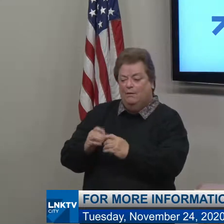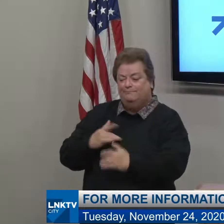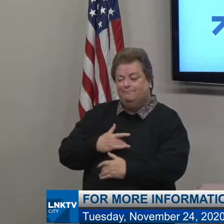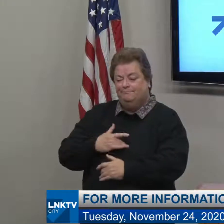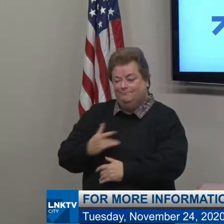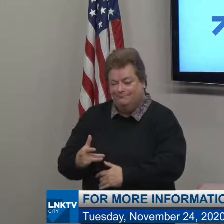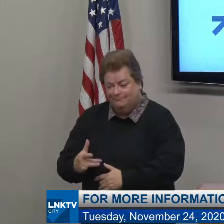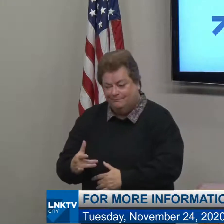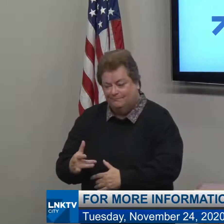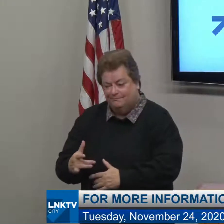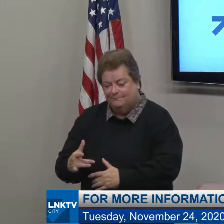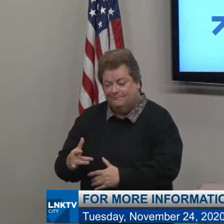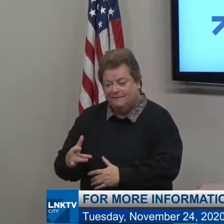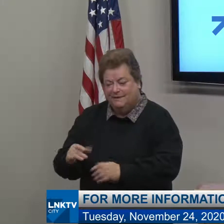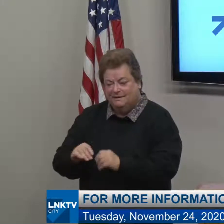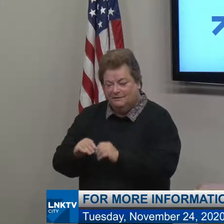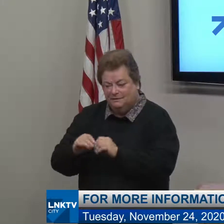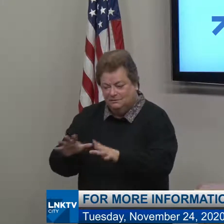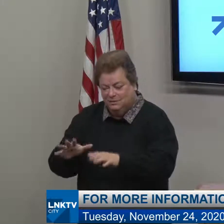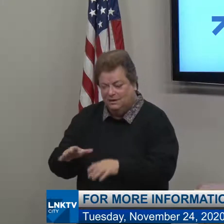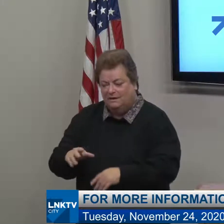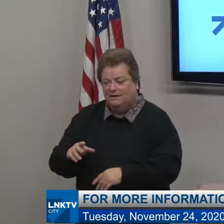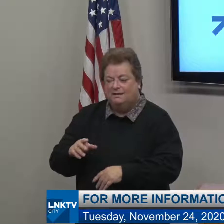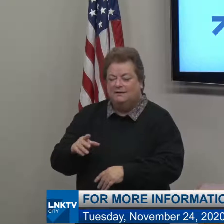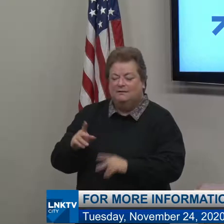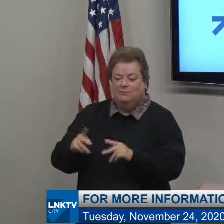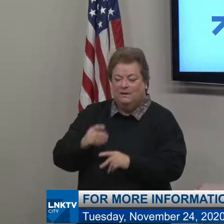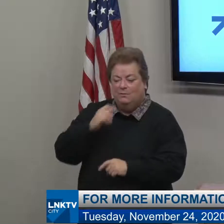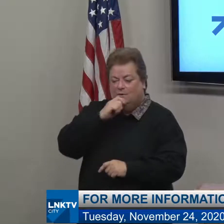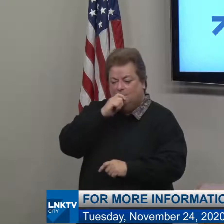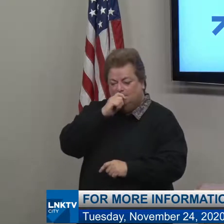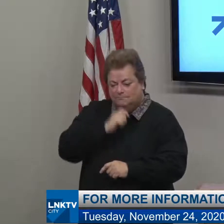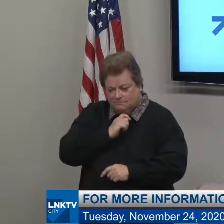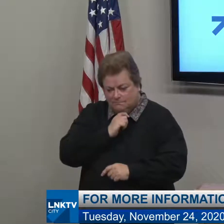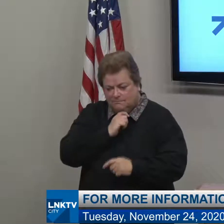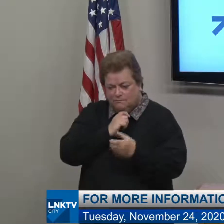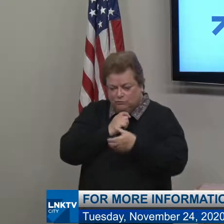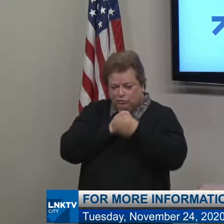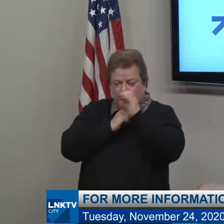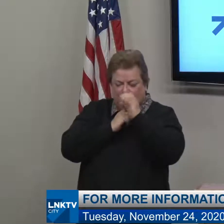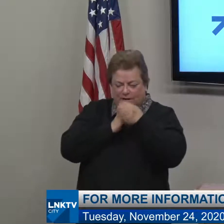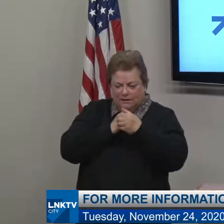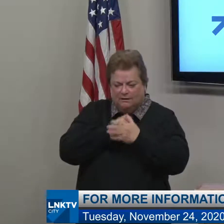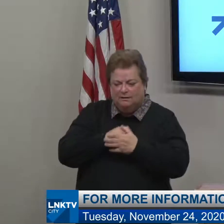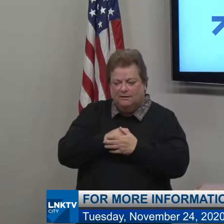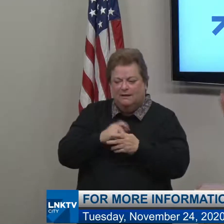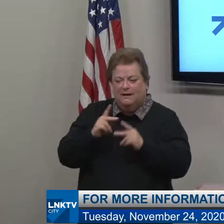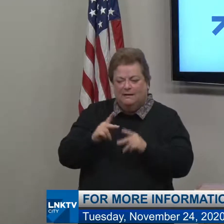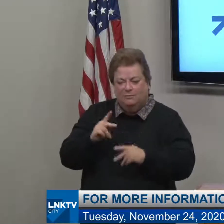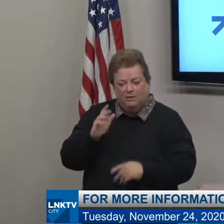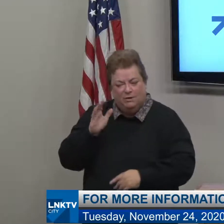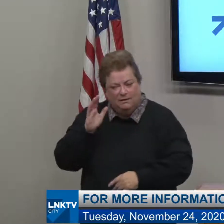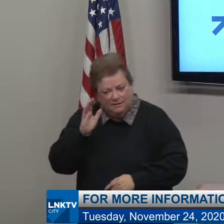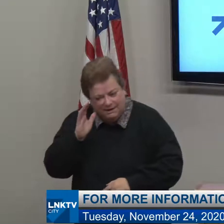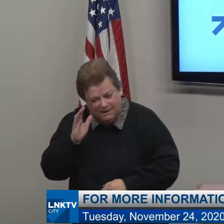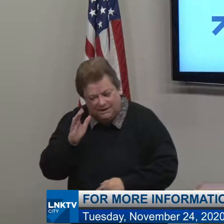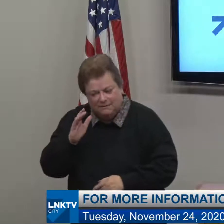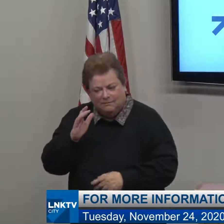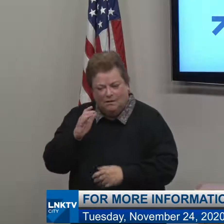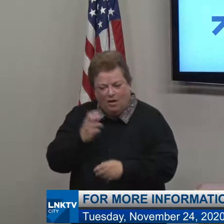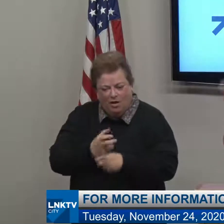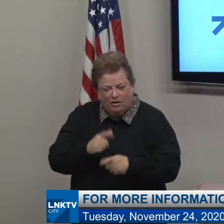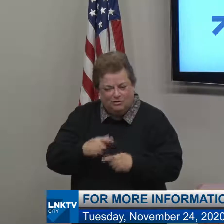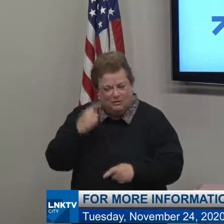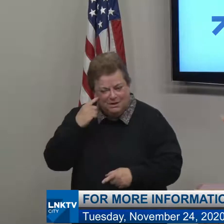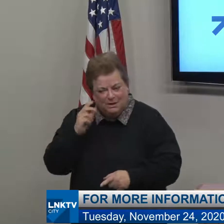virus. People pull off their masks to drink. People lean in to hear because it's loud.